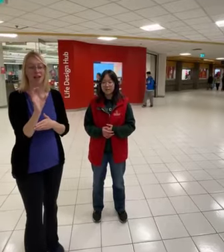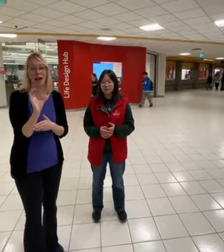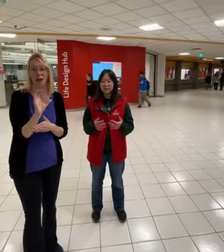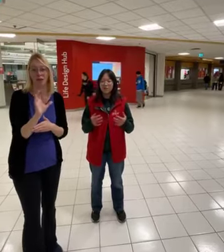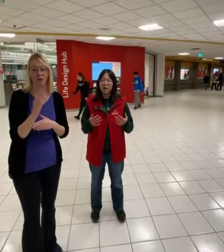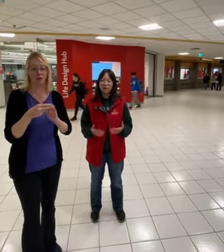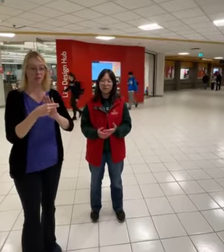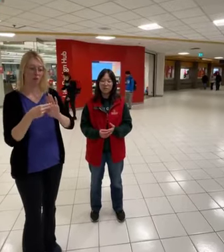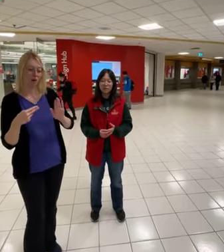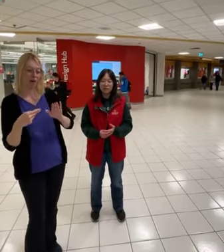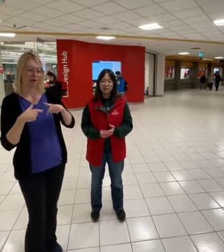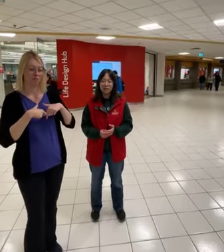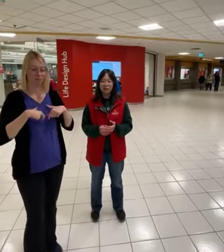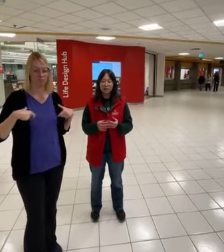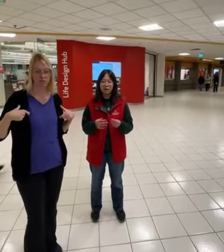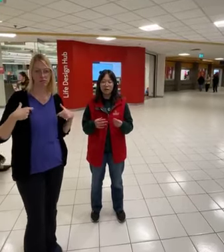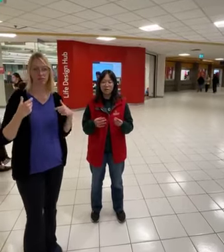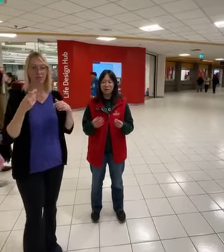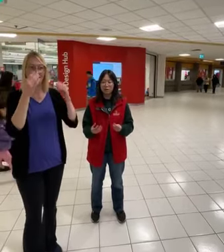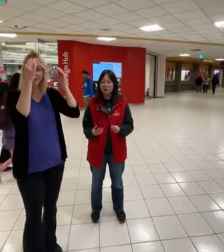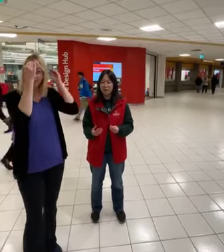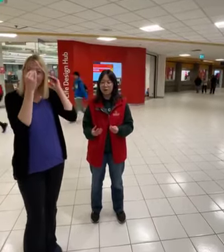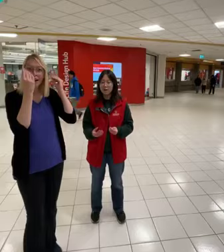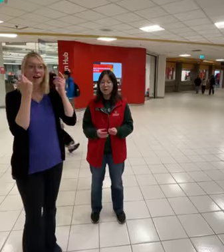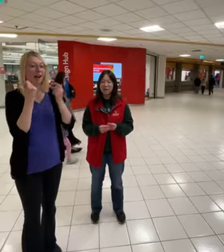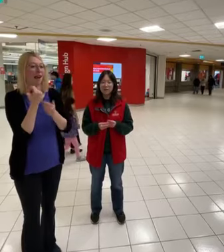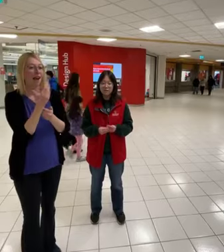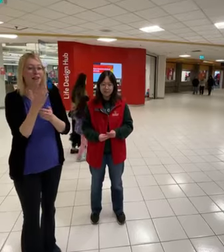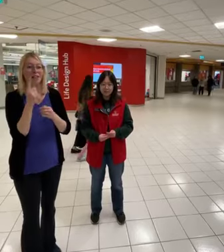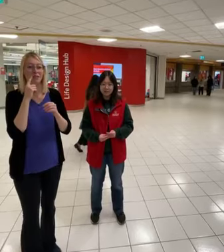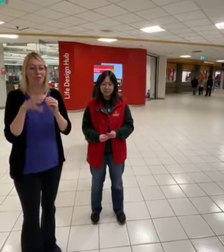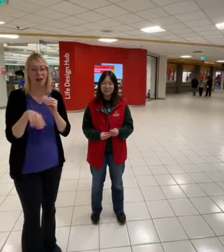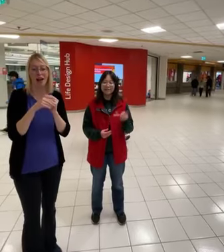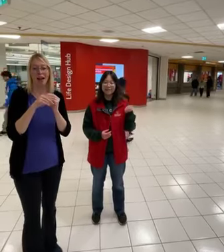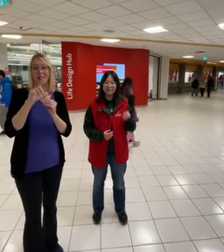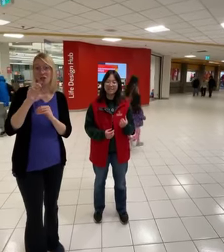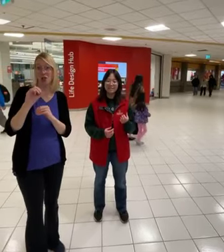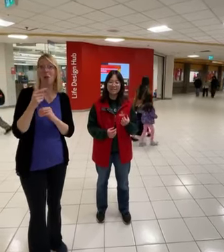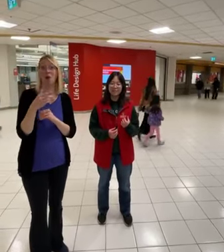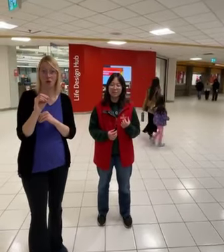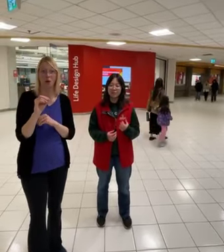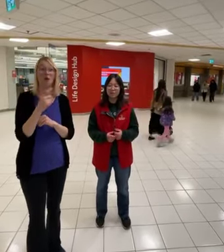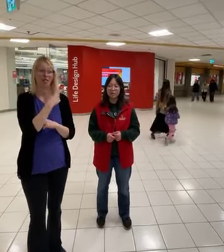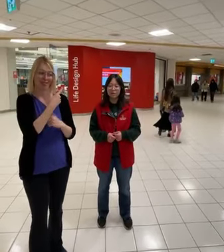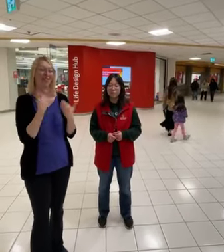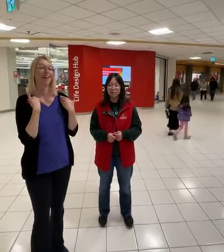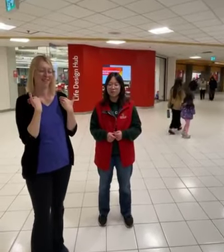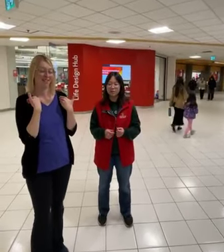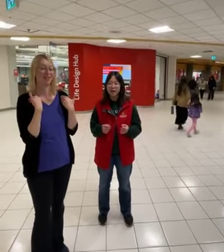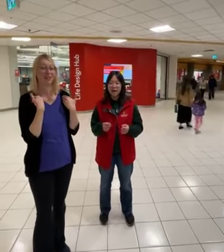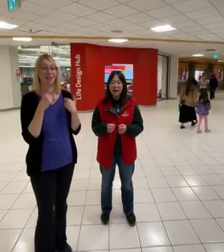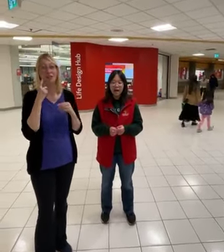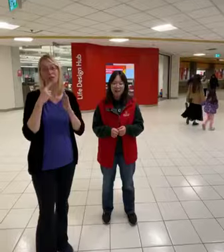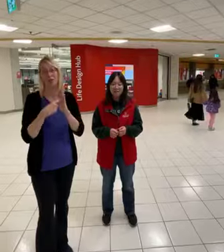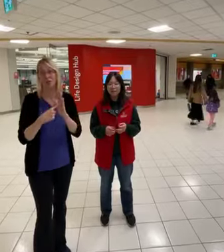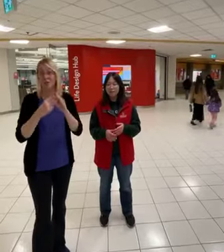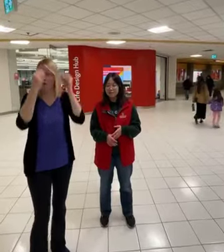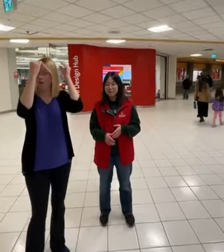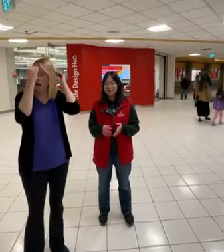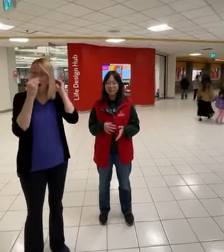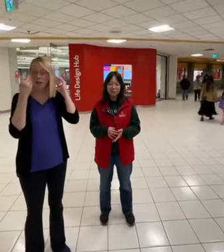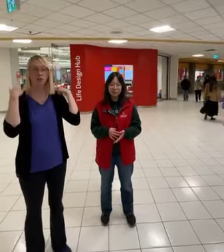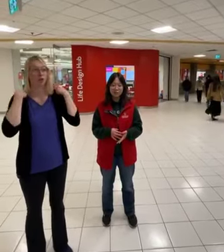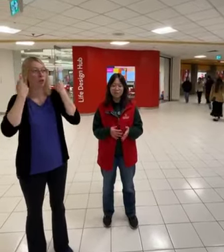UFC branded things. So anything you can think that to put a logo on, they've definitely done it, and it's going to be inside the bookstore. So for example,